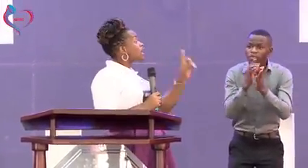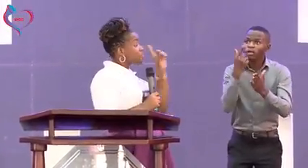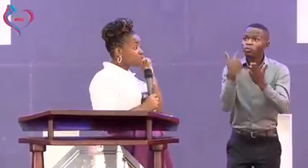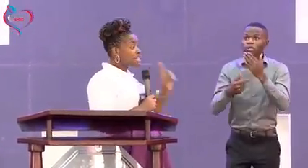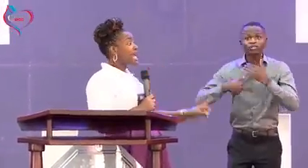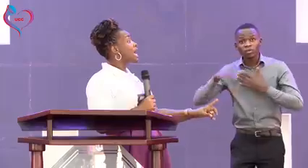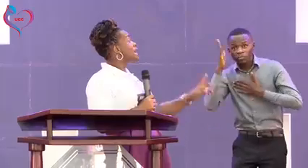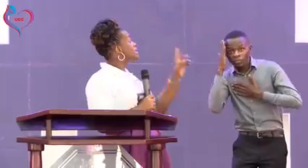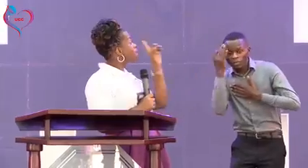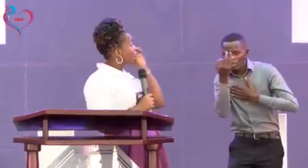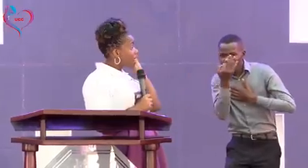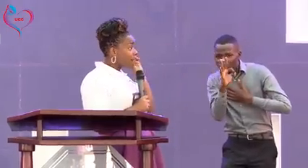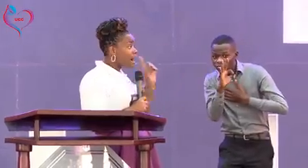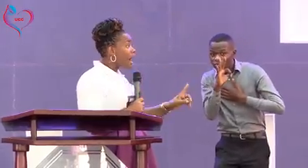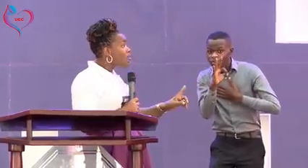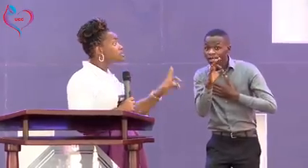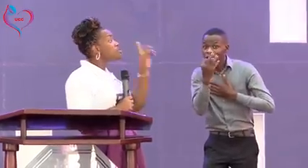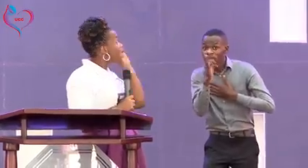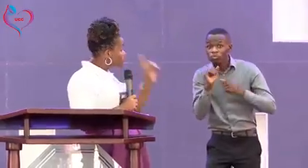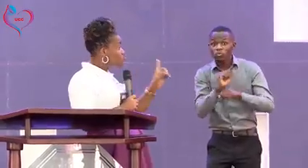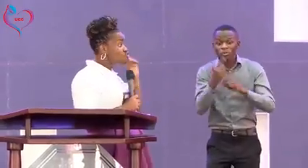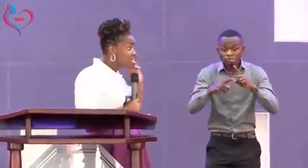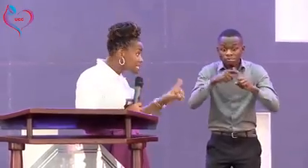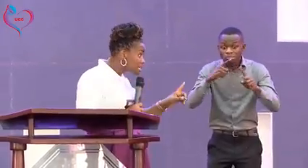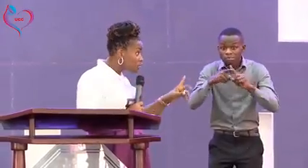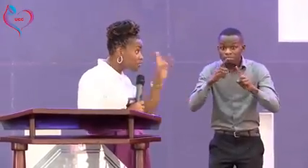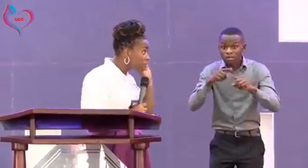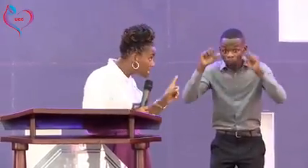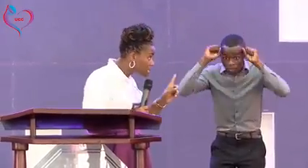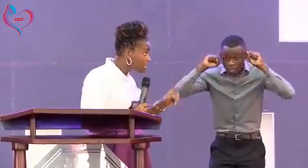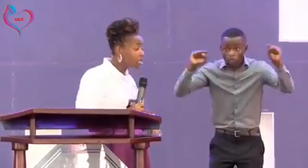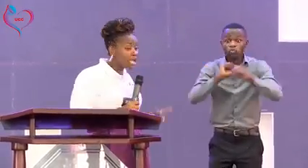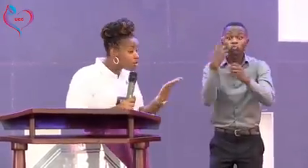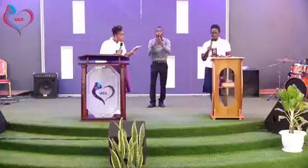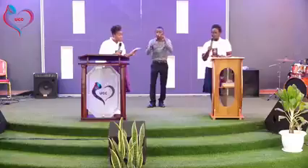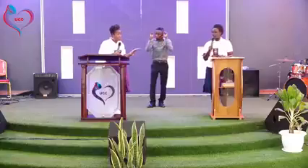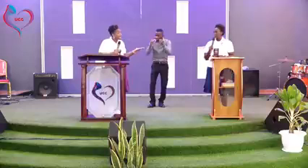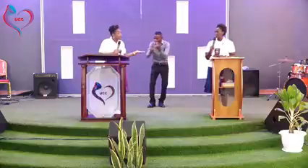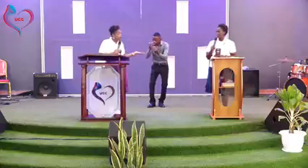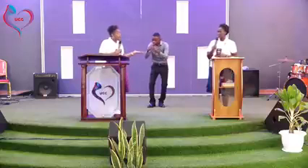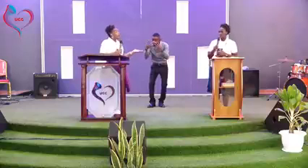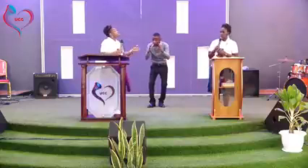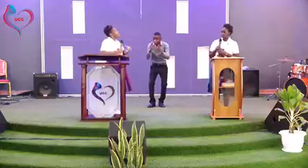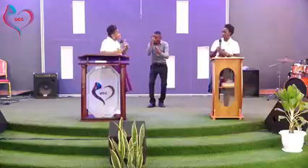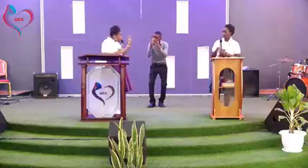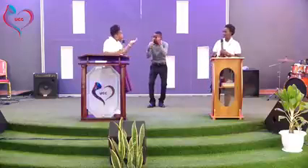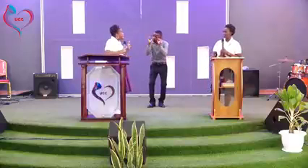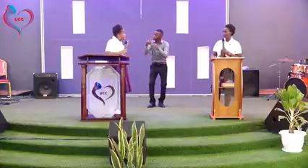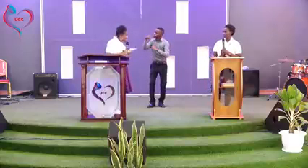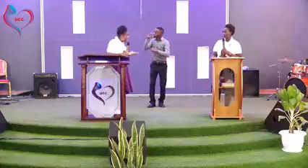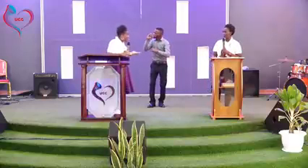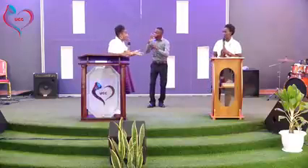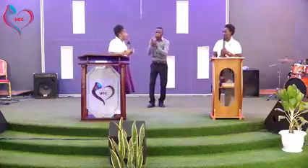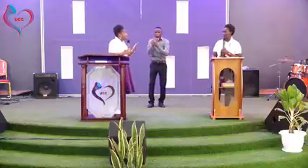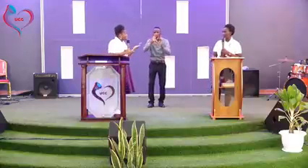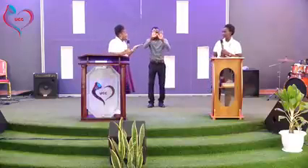know if you tend cows, you have to drink of the milk. I know that. I know being